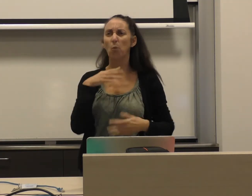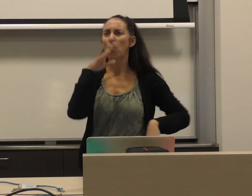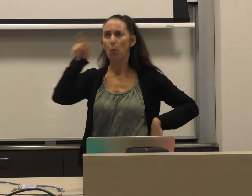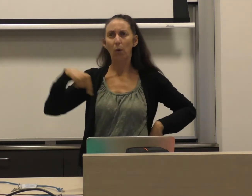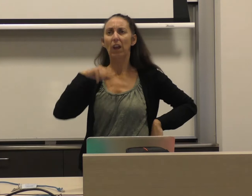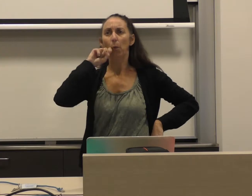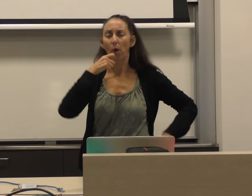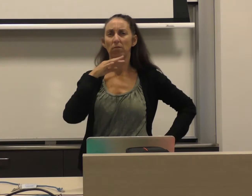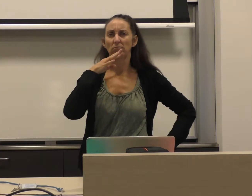done in isolation,